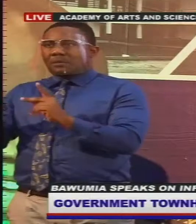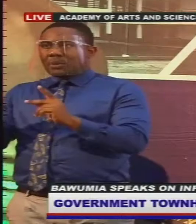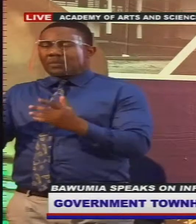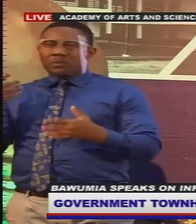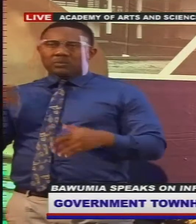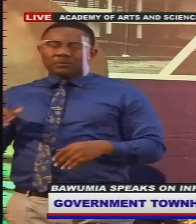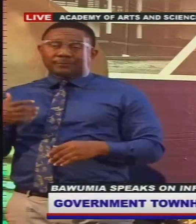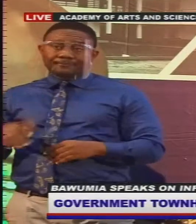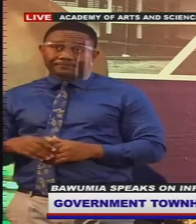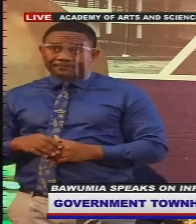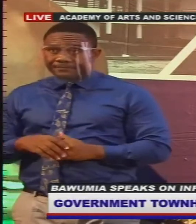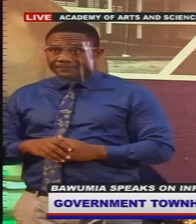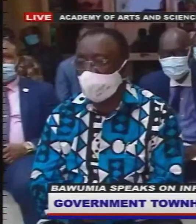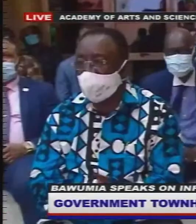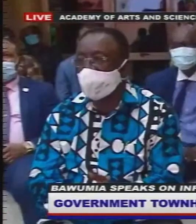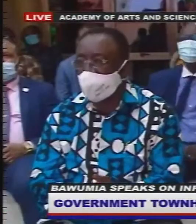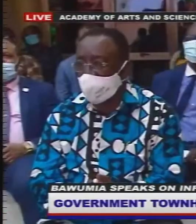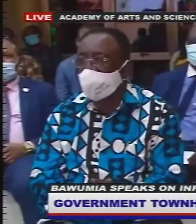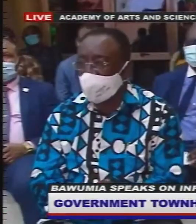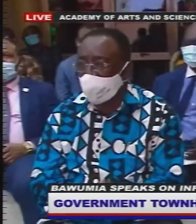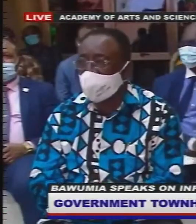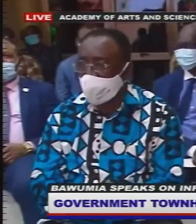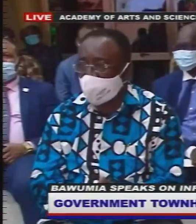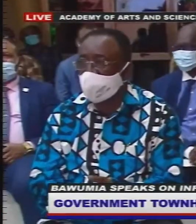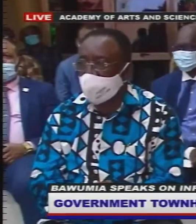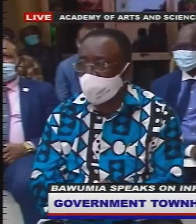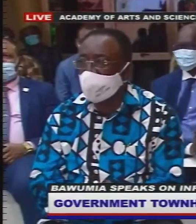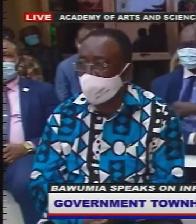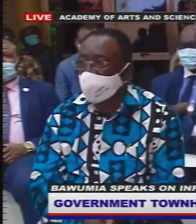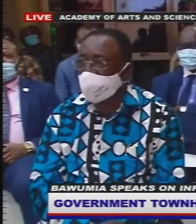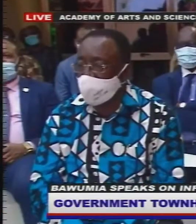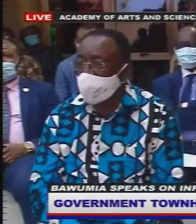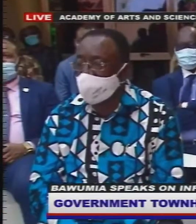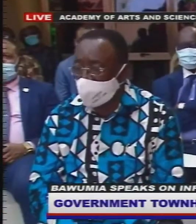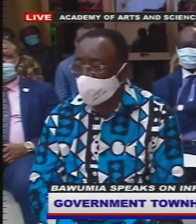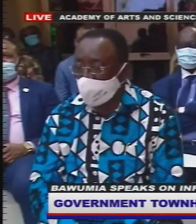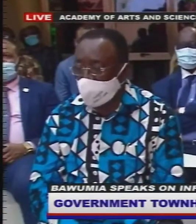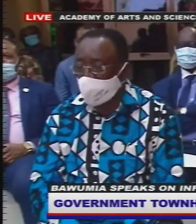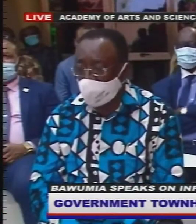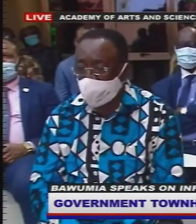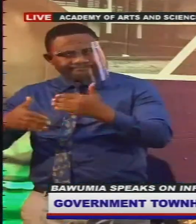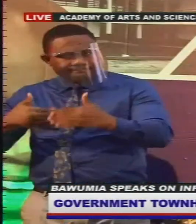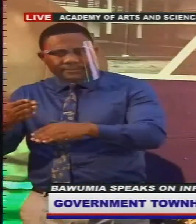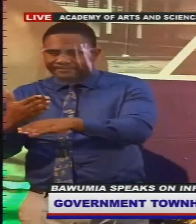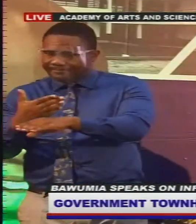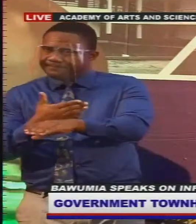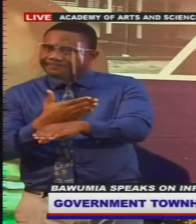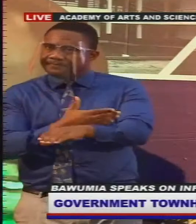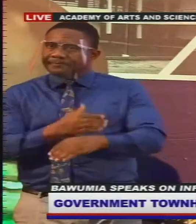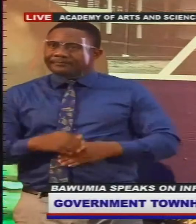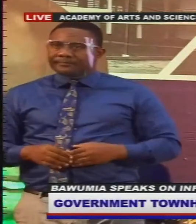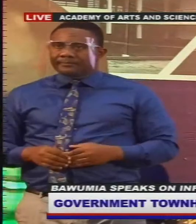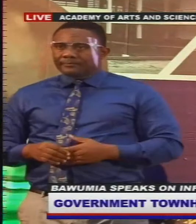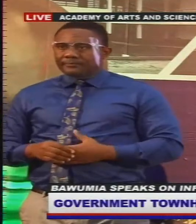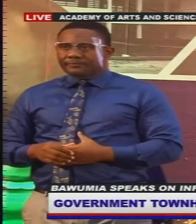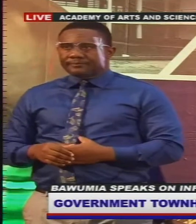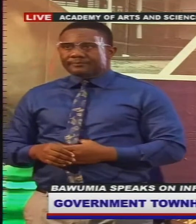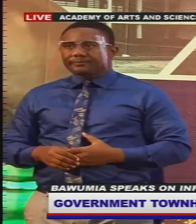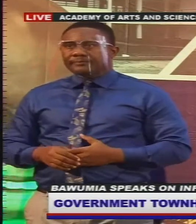And this is a very significant improvement, and we will work, of course, to do more. Ladies and